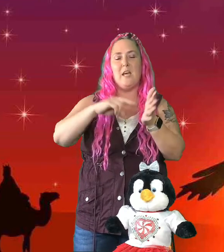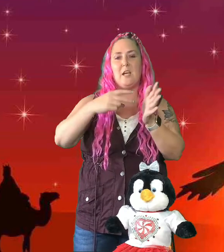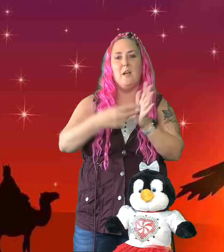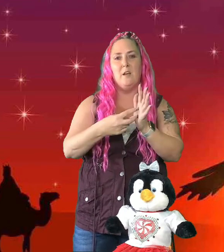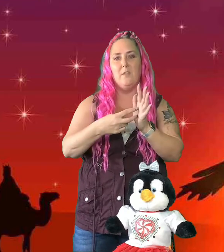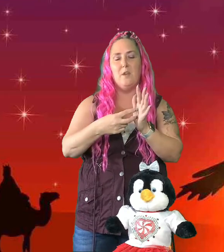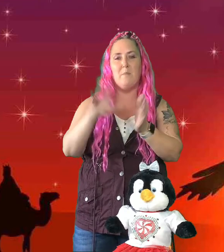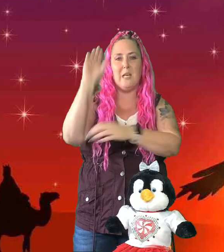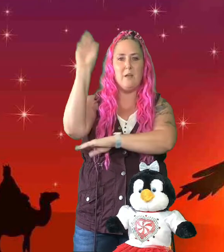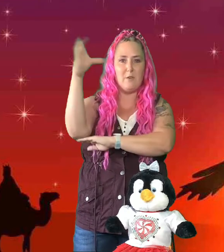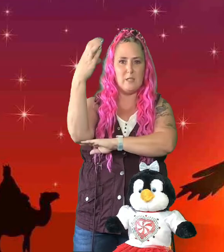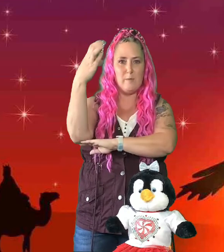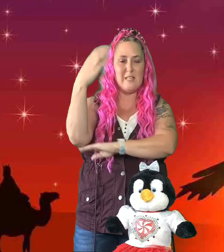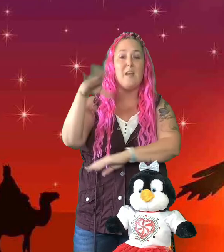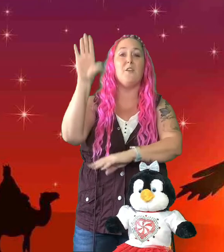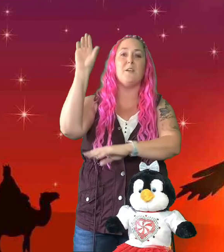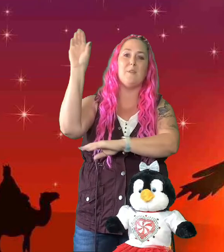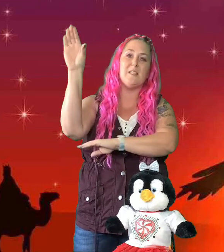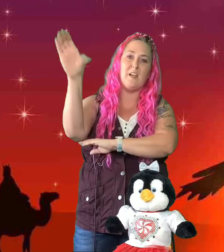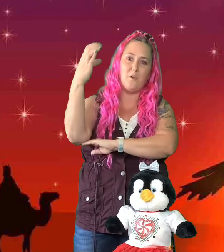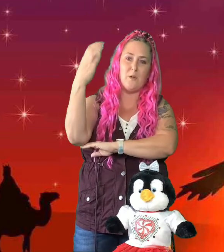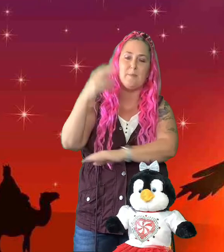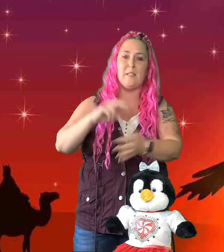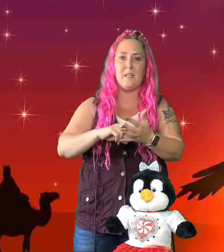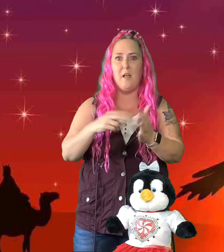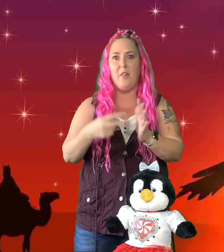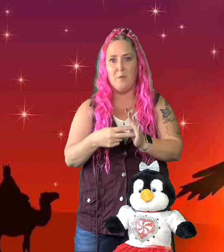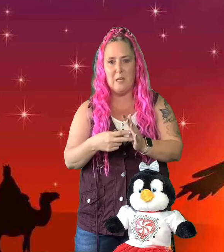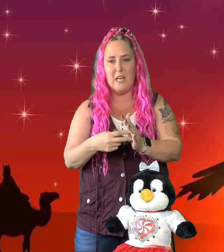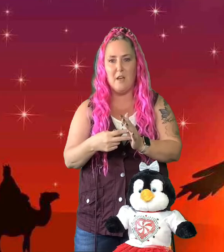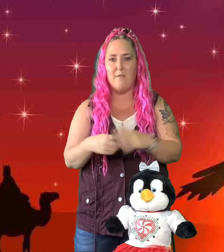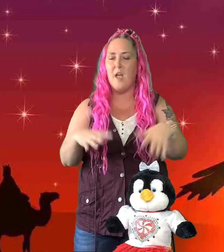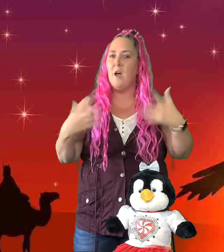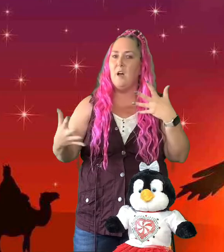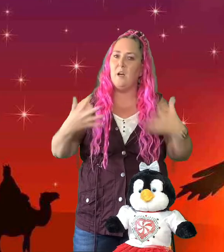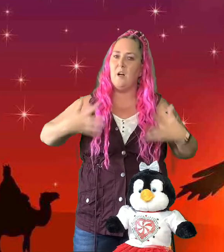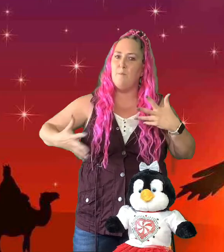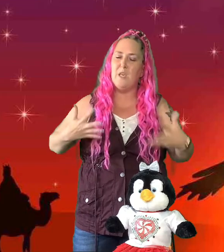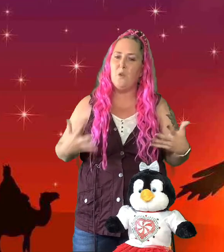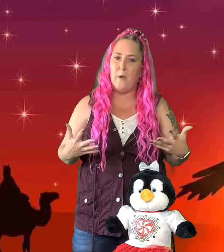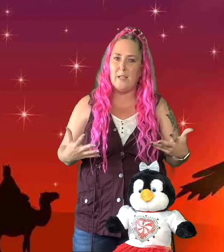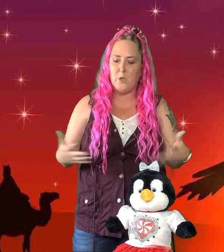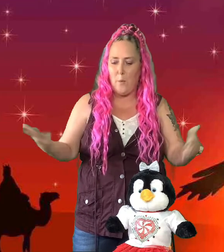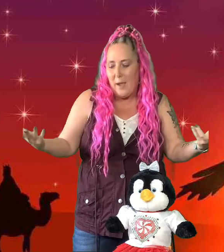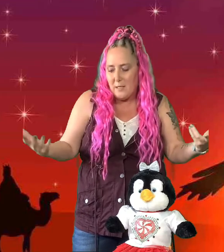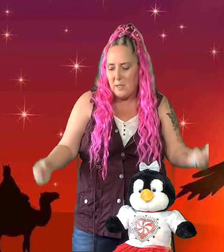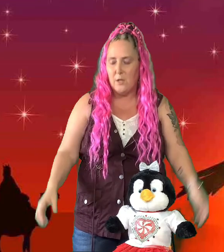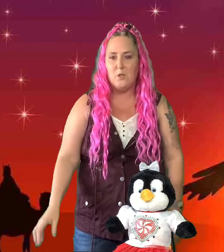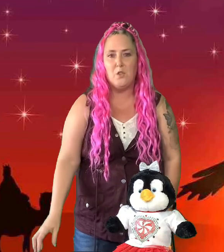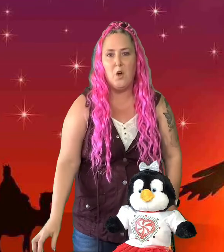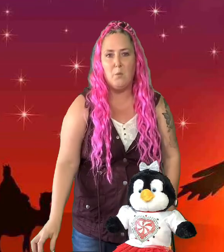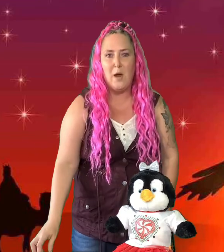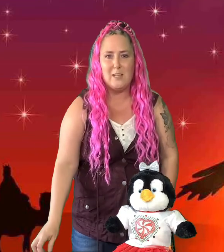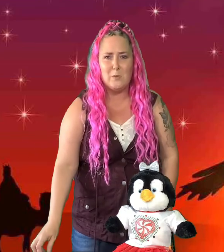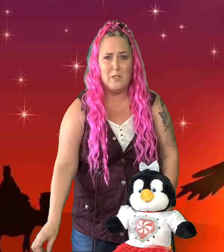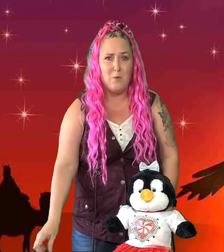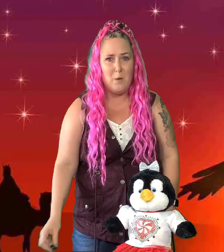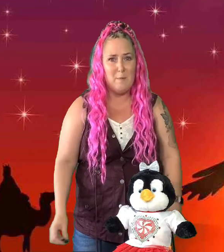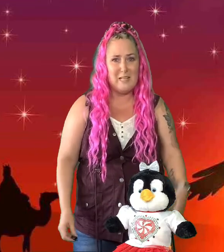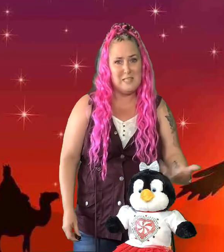sign the meaning of Christmas, and other times I sign Christmas, the meaning of. Either way is correct. So practice whichever way makes